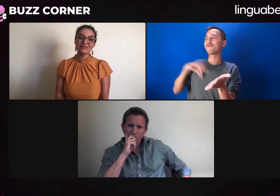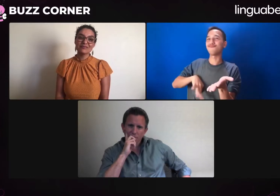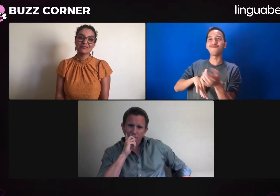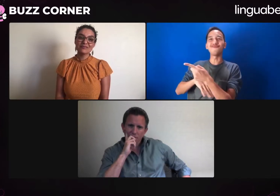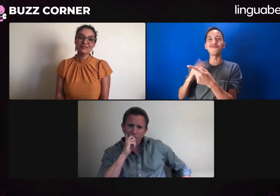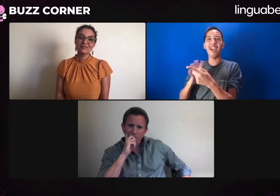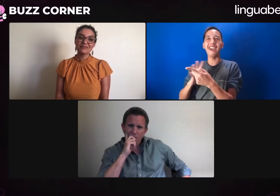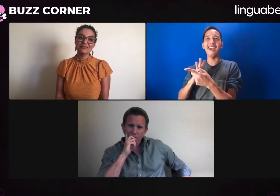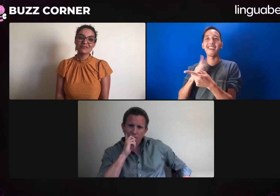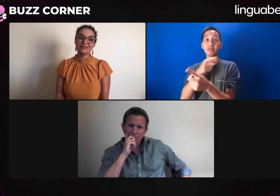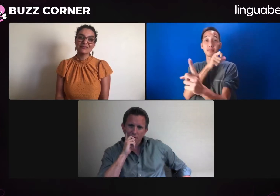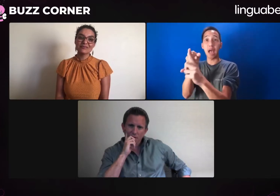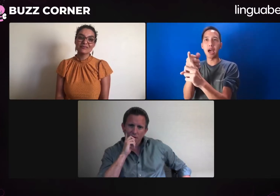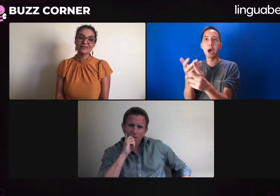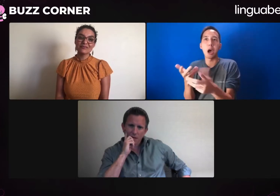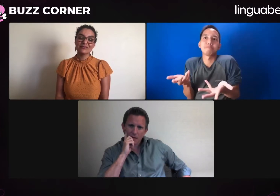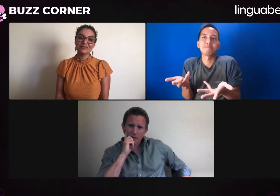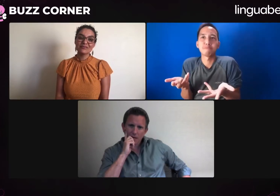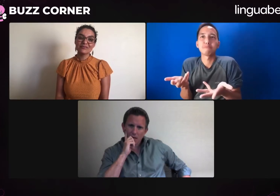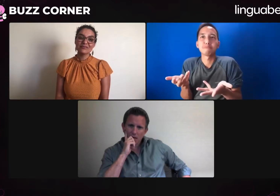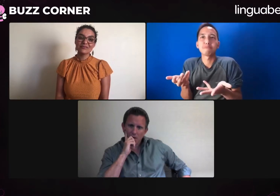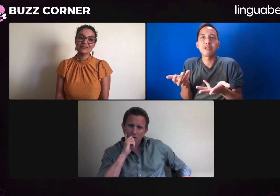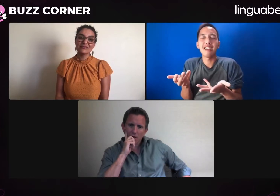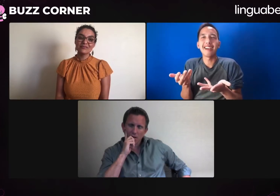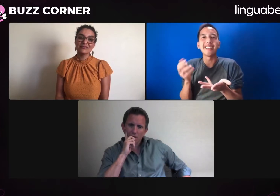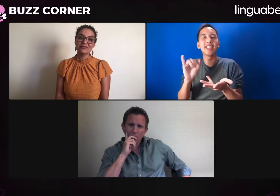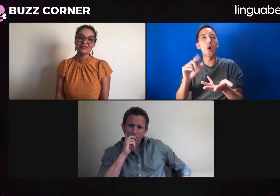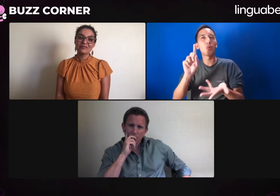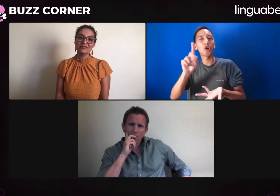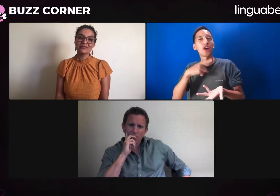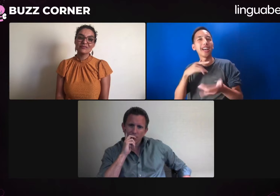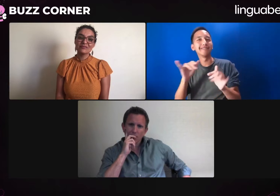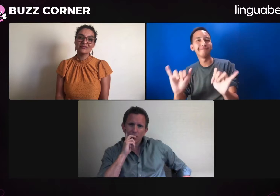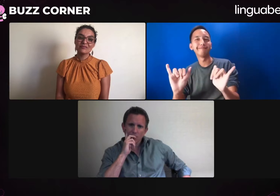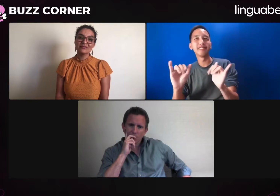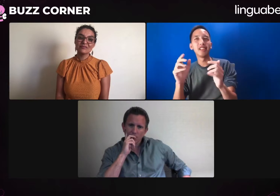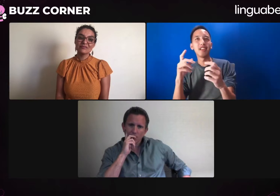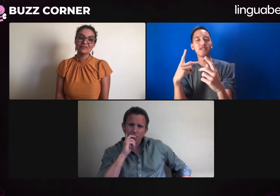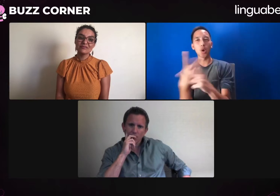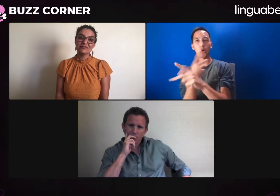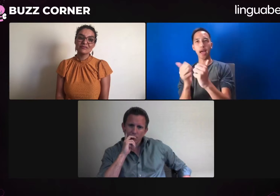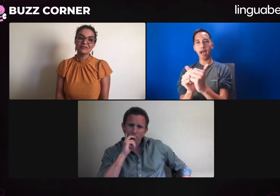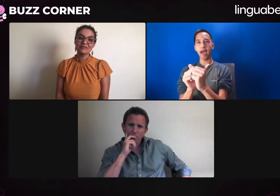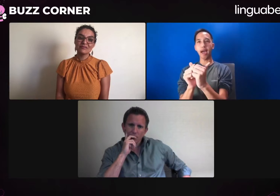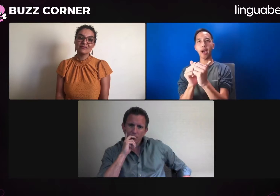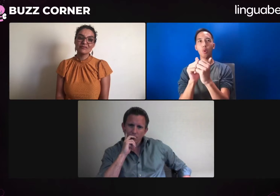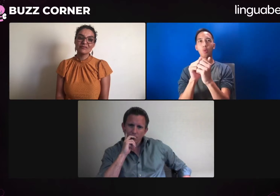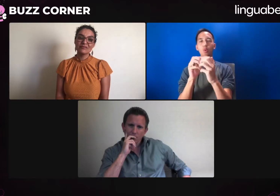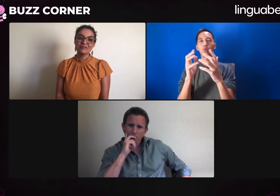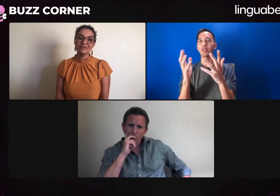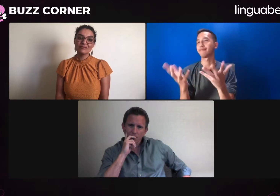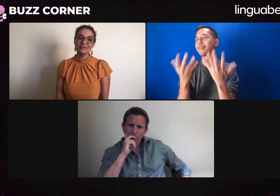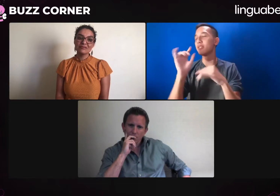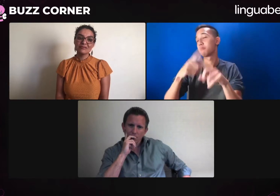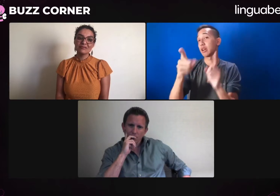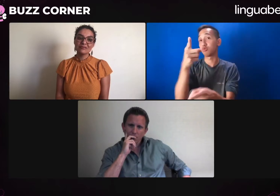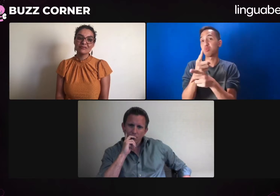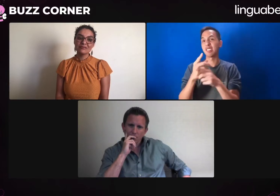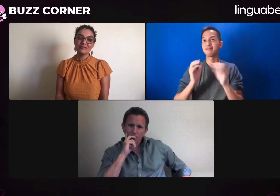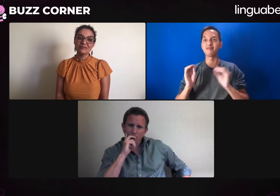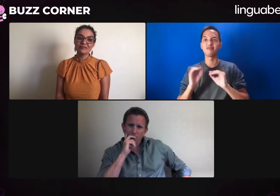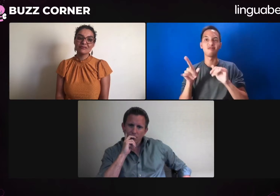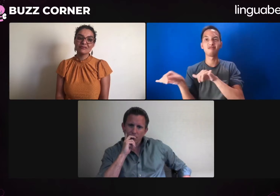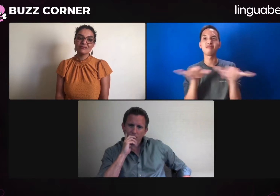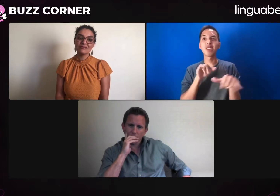who they put in front of the audience. They just want to make the money, and what the impact is maybe is irrelevant to them. So the key is finding